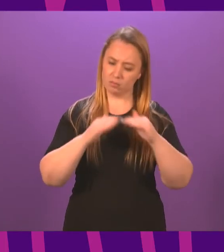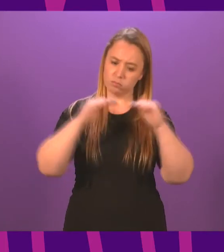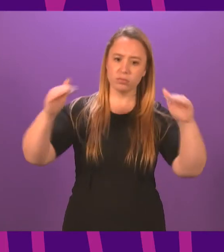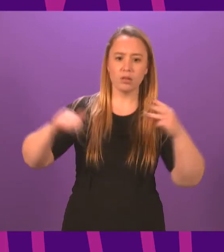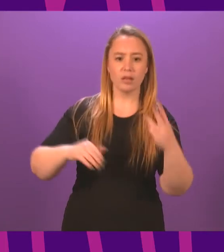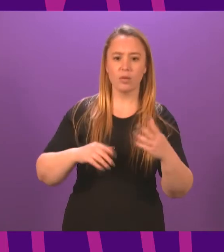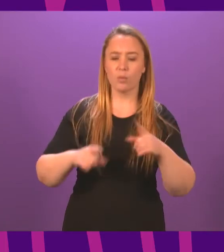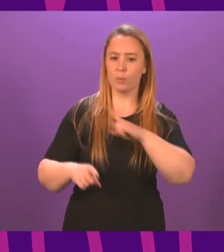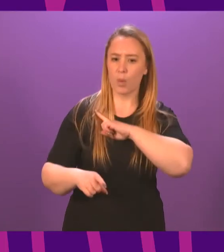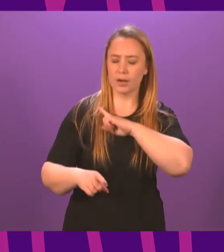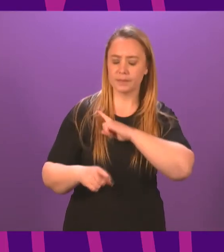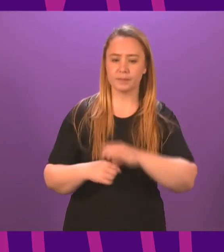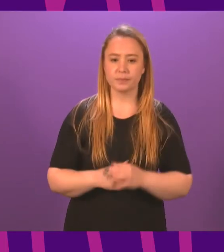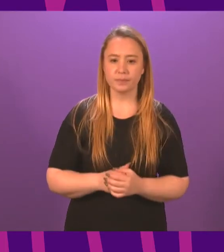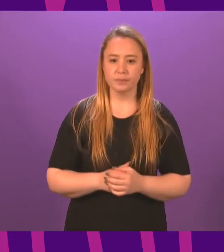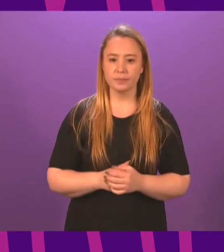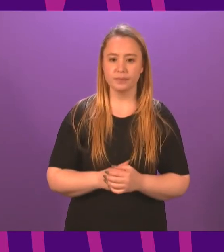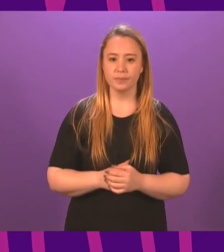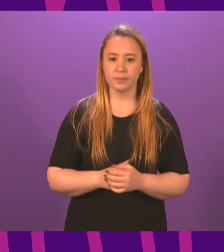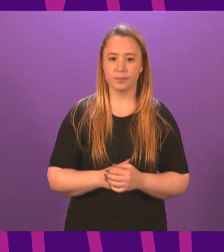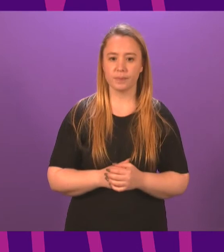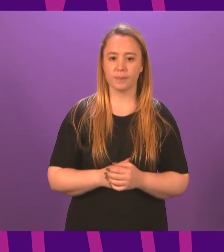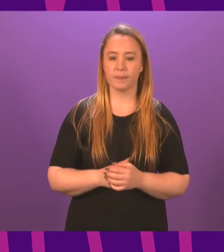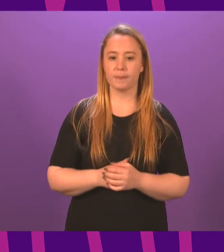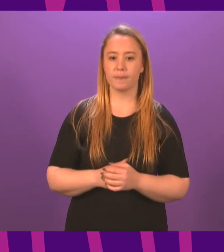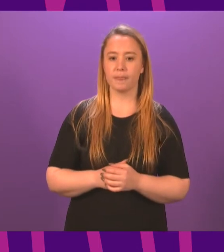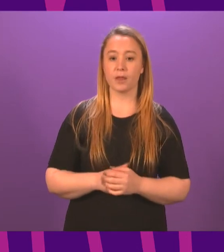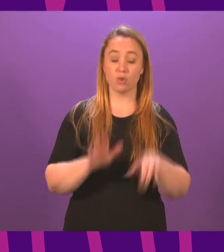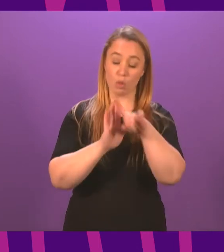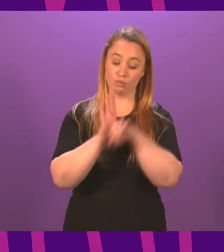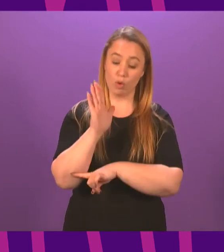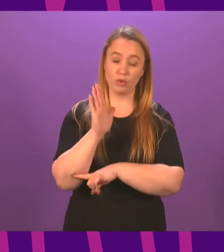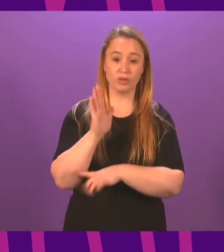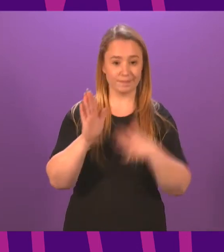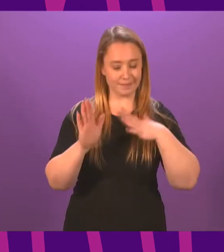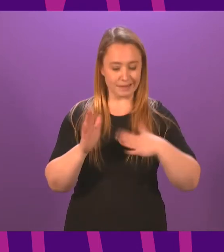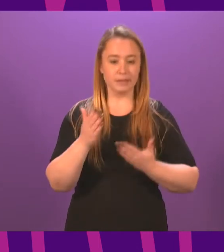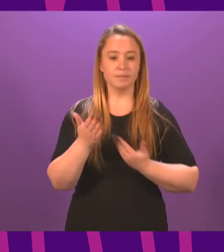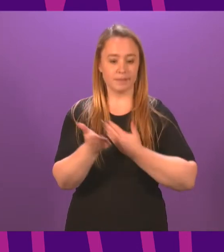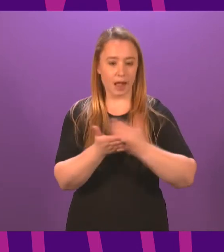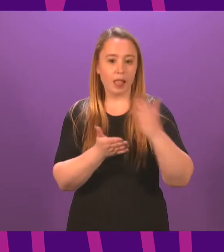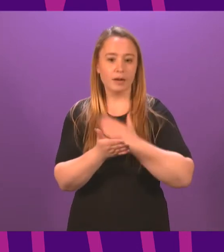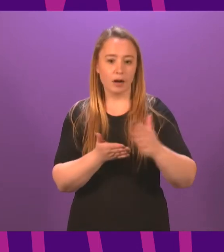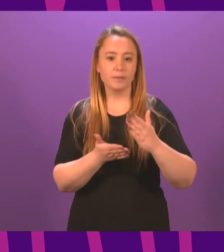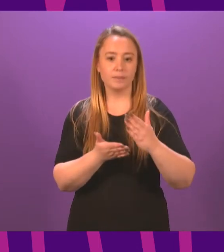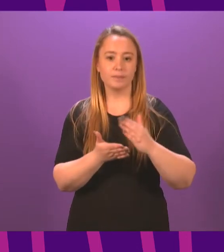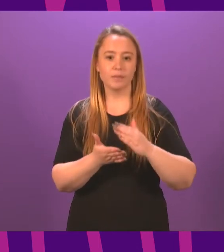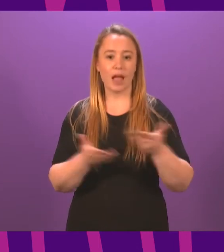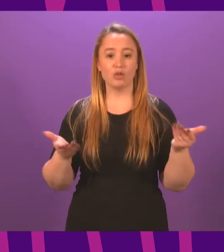restrictions were set. There must be clarity in all of these rules, and I don't believe there has been full clarity